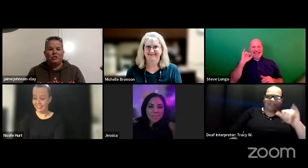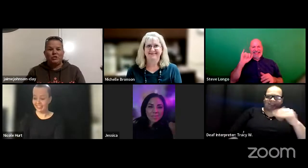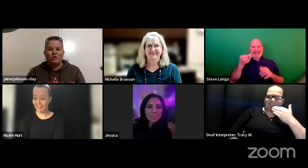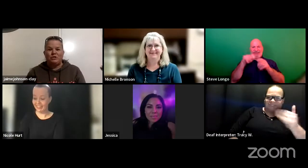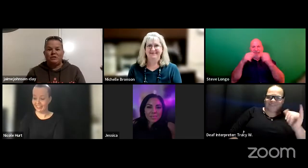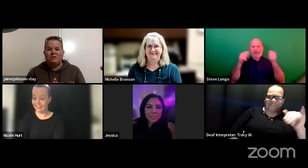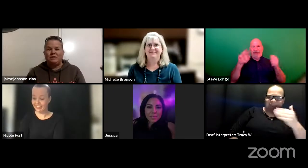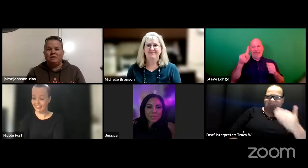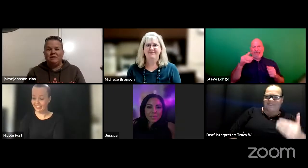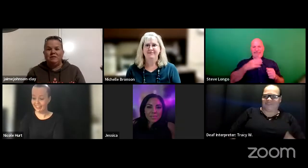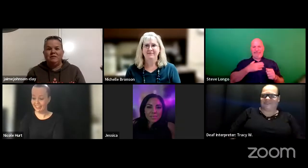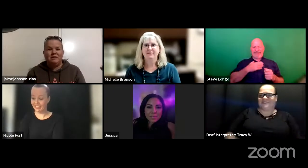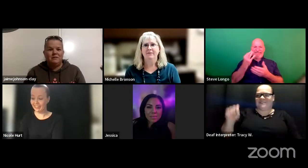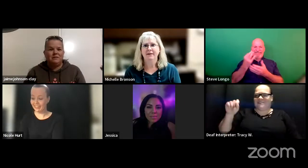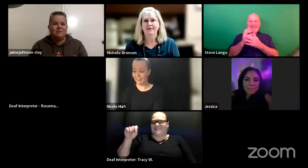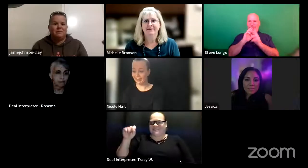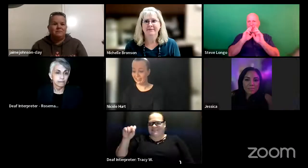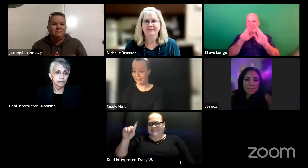Jamie's saying that's good.